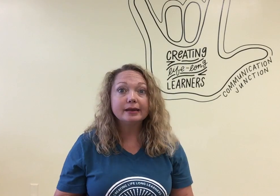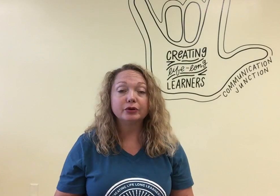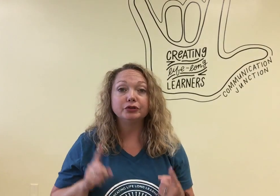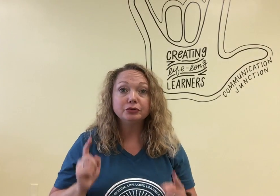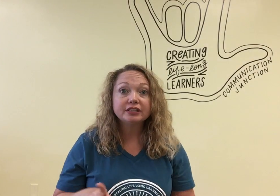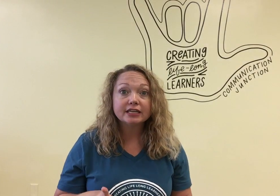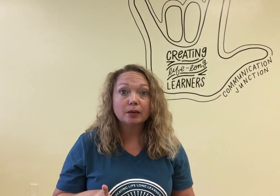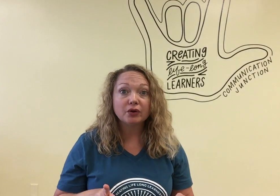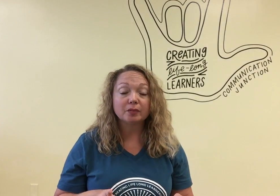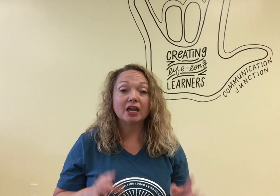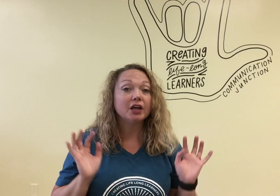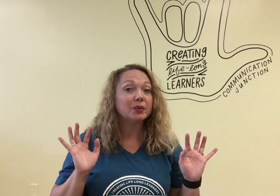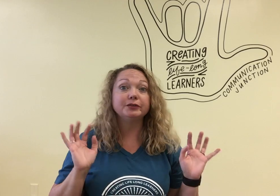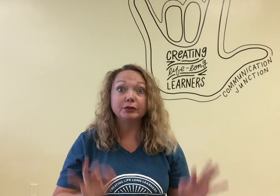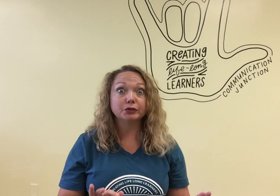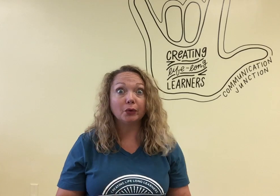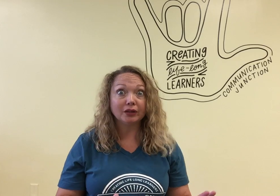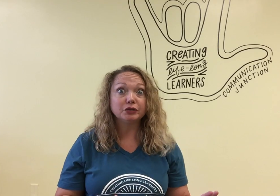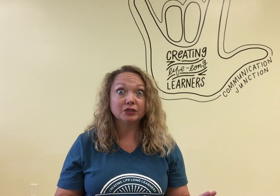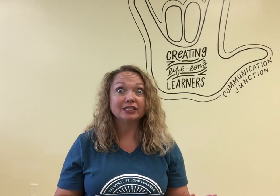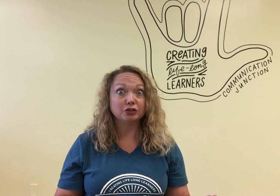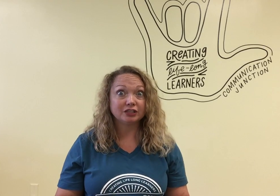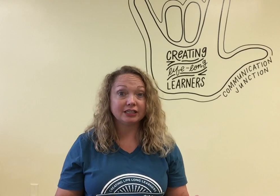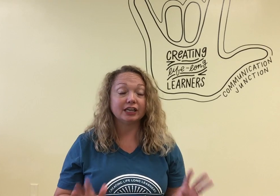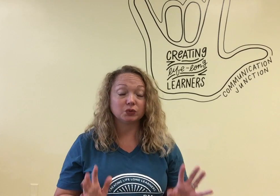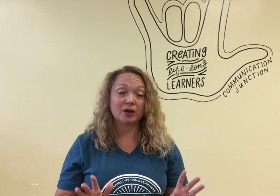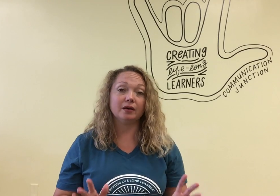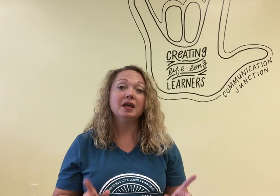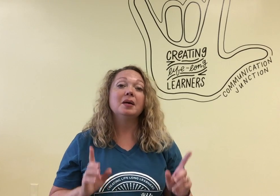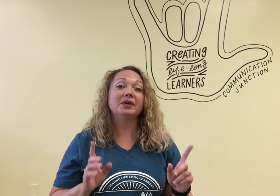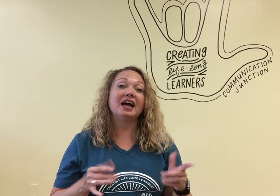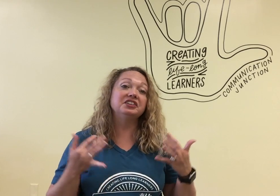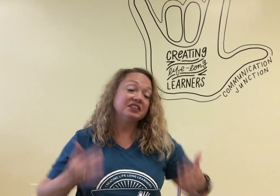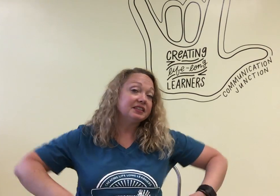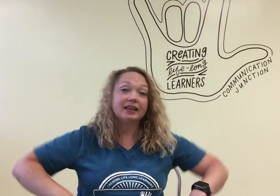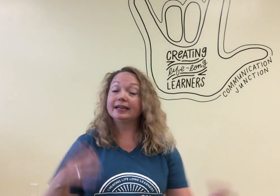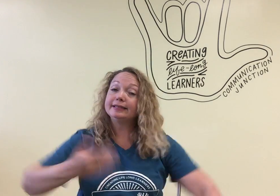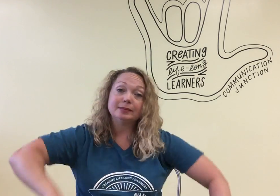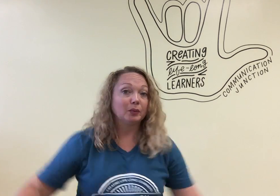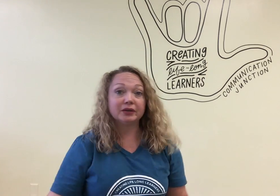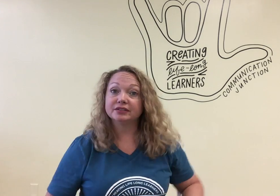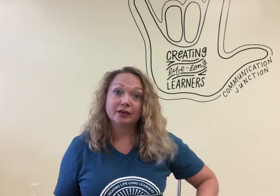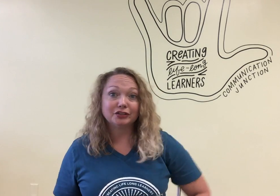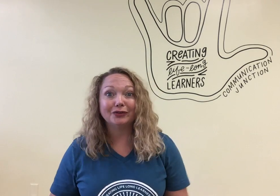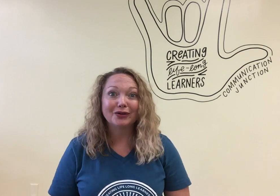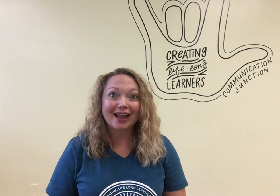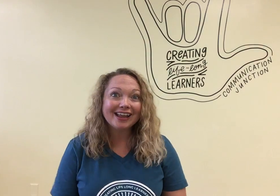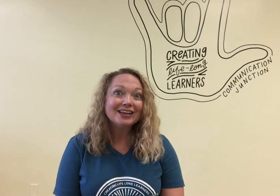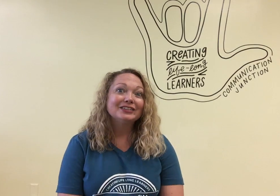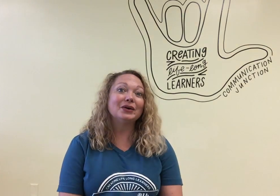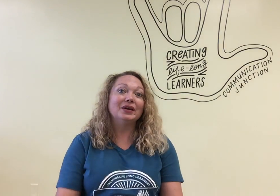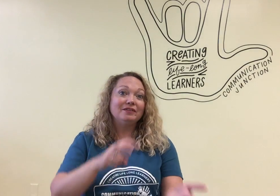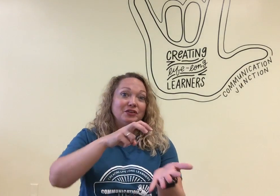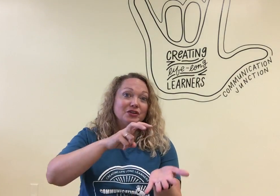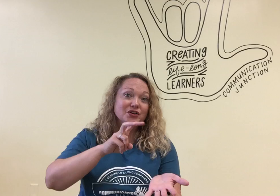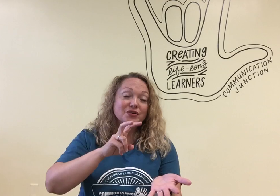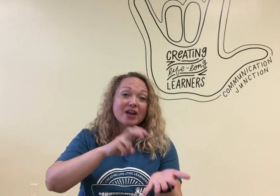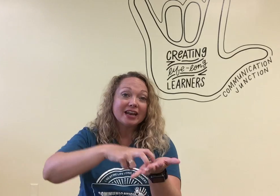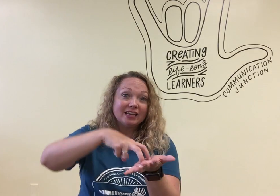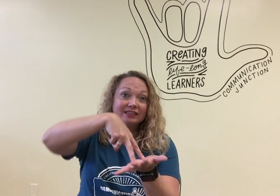able, you stand up with me. Otherwise, you can totally do this in your seat as well. But I need to get my wiggles out too, okay? So, if you're ready,